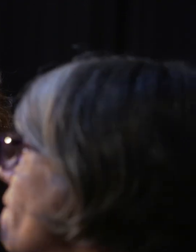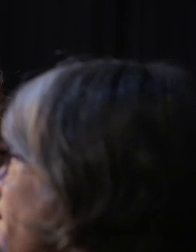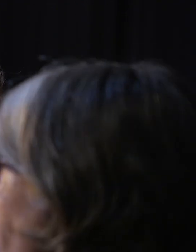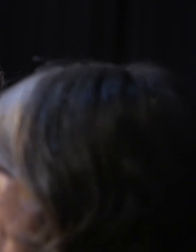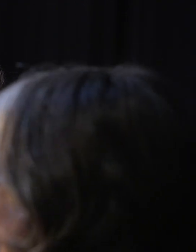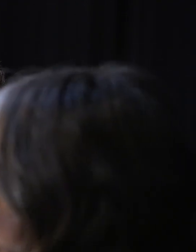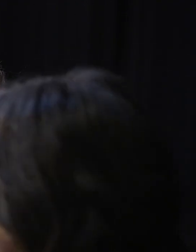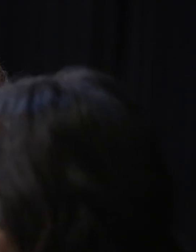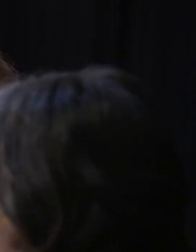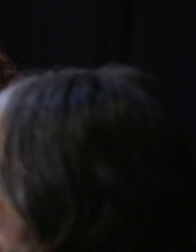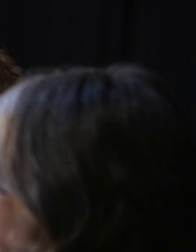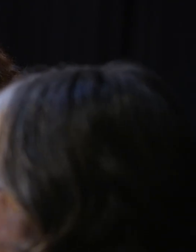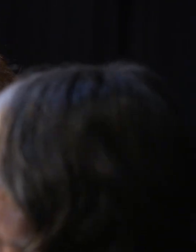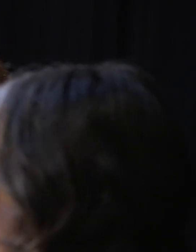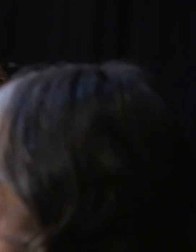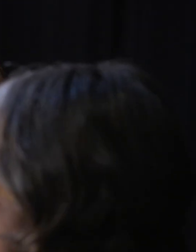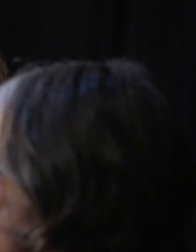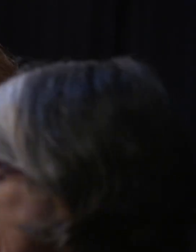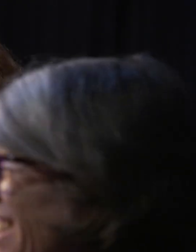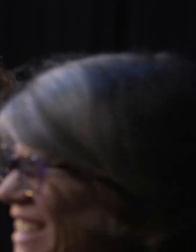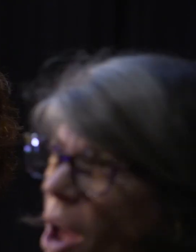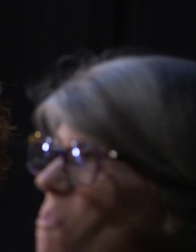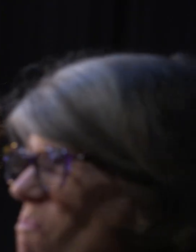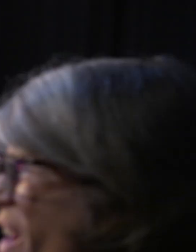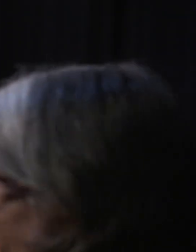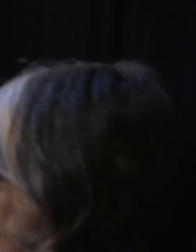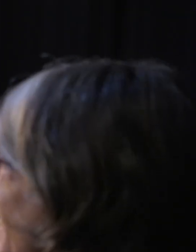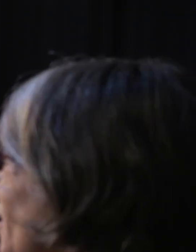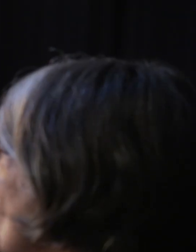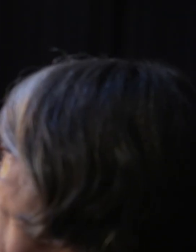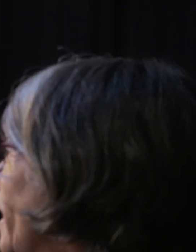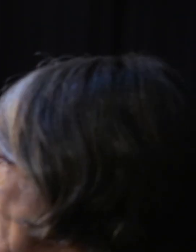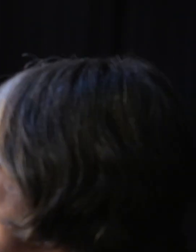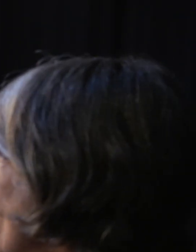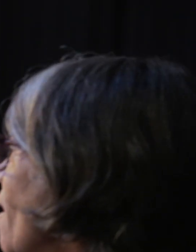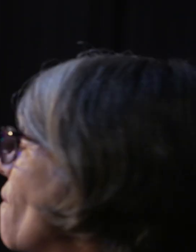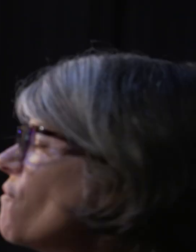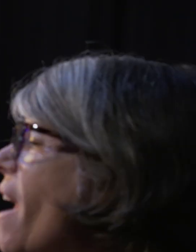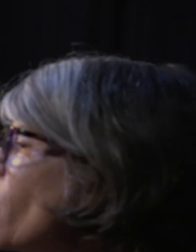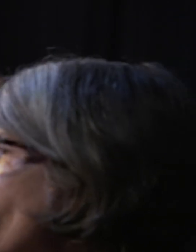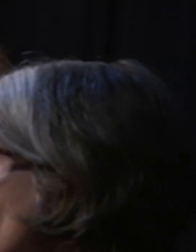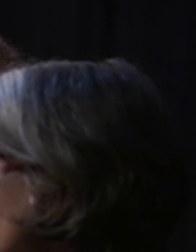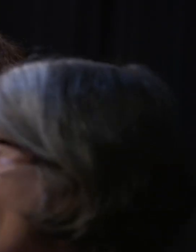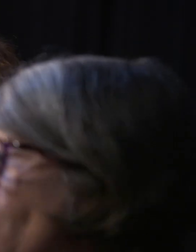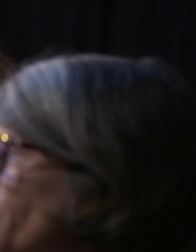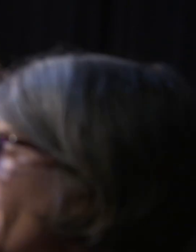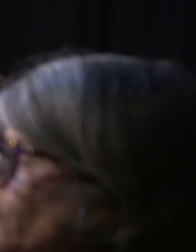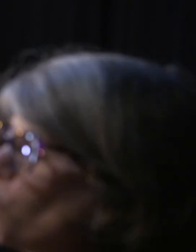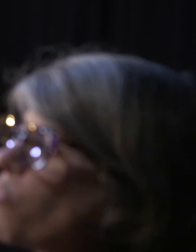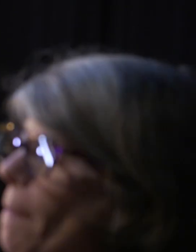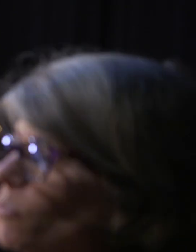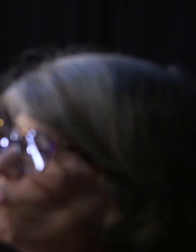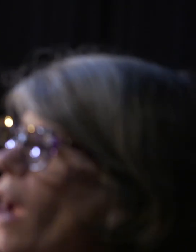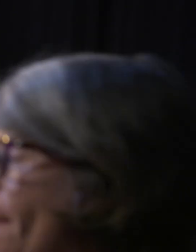was in or that I watched? She said, what? What were you in the favorite movie? That would be Problem Child